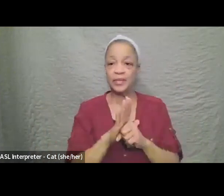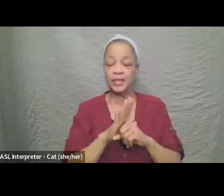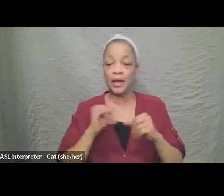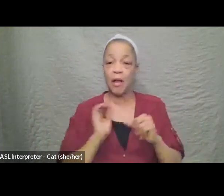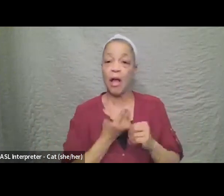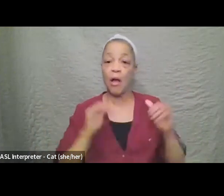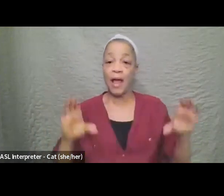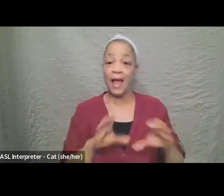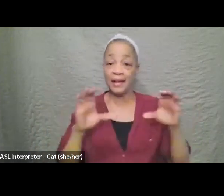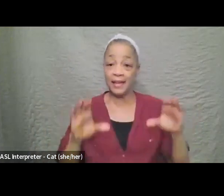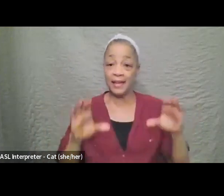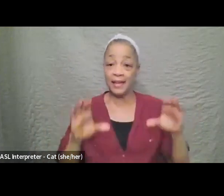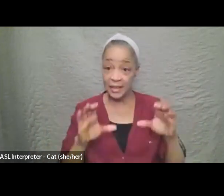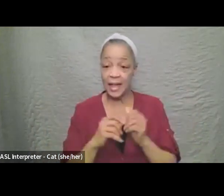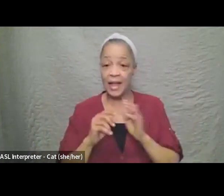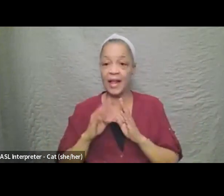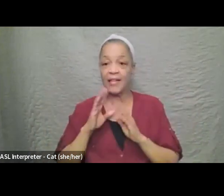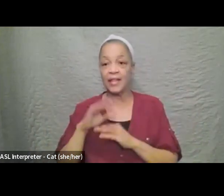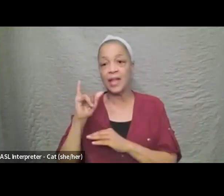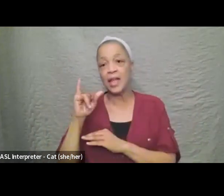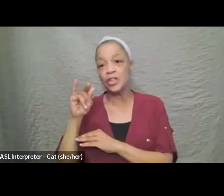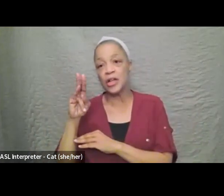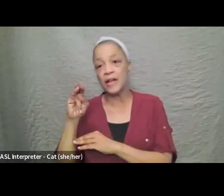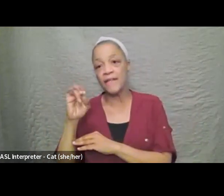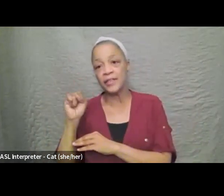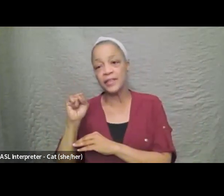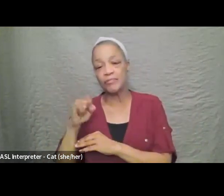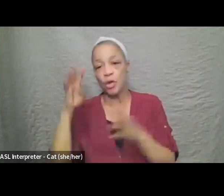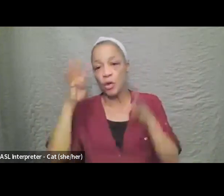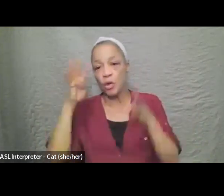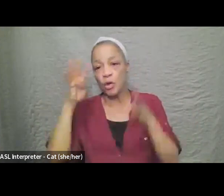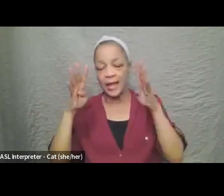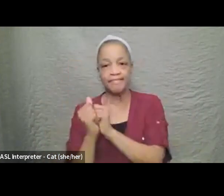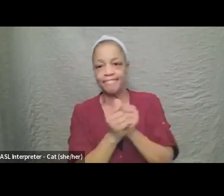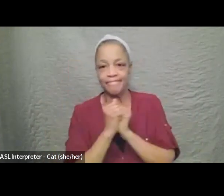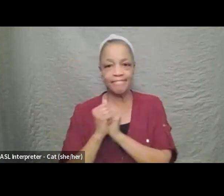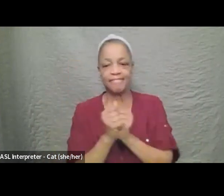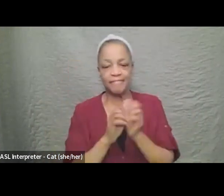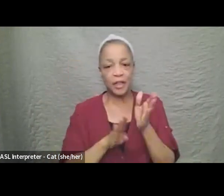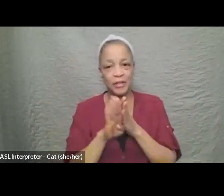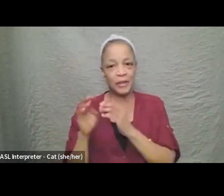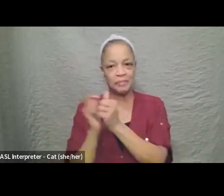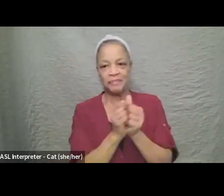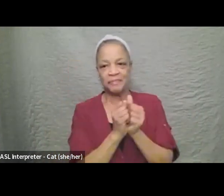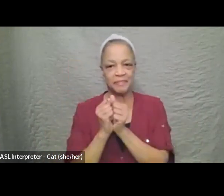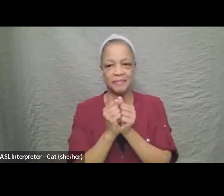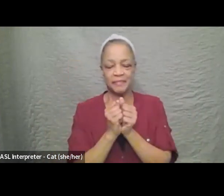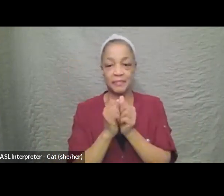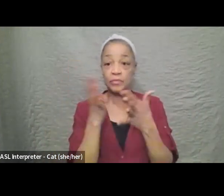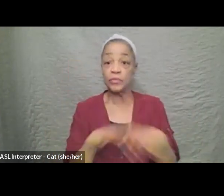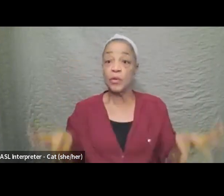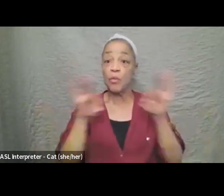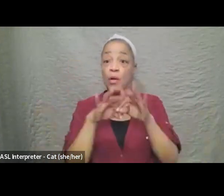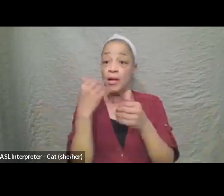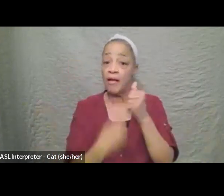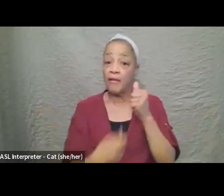activities and the initiatives are co-created and co-developed. It is vital that everyone in the